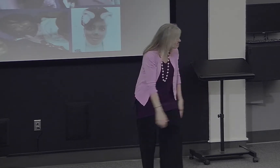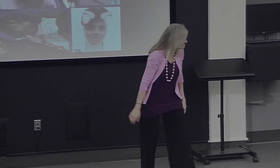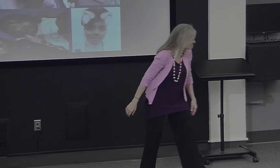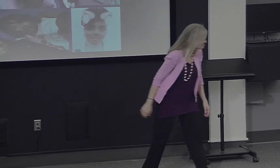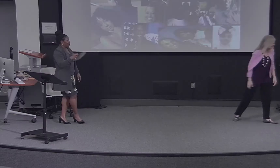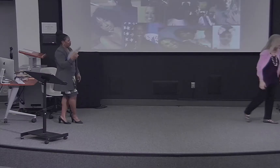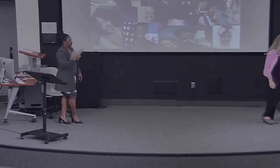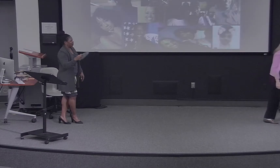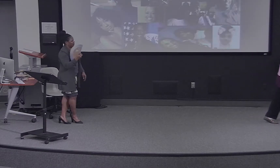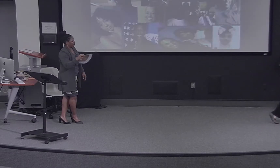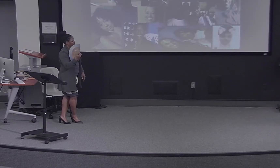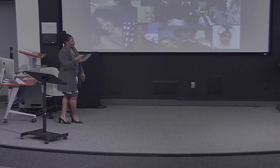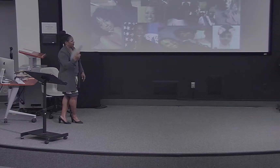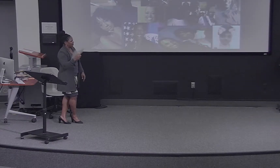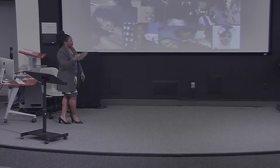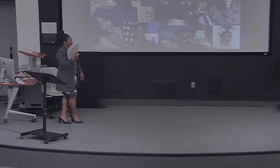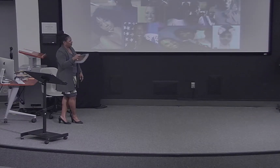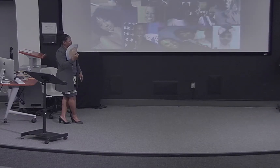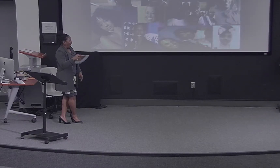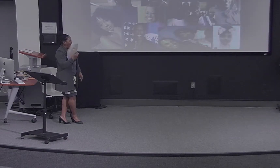comments on your presentation.